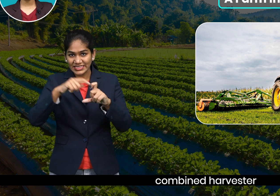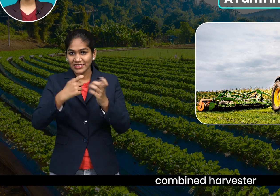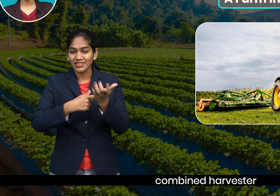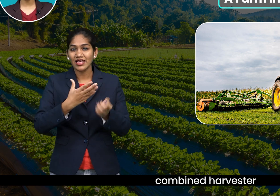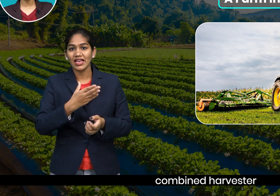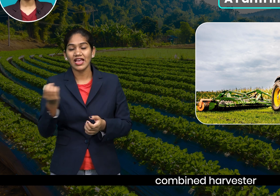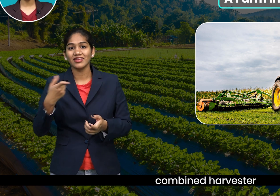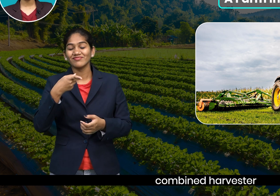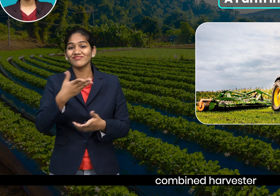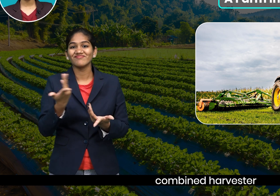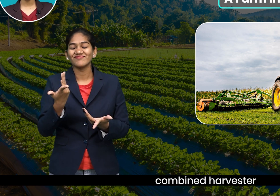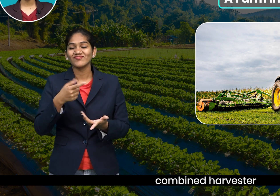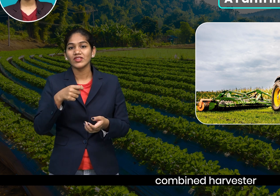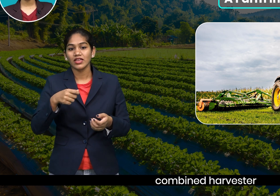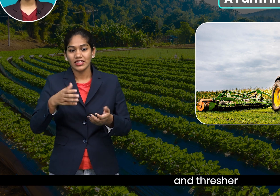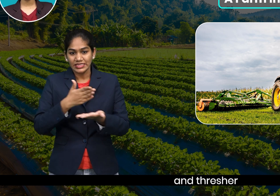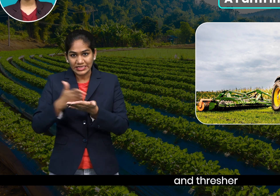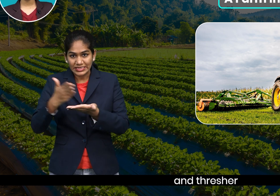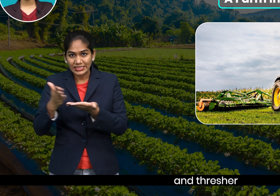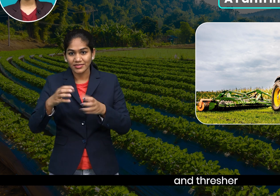and thresher